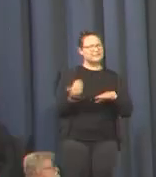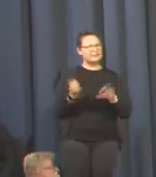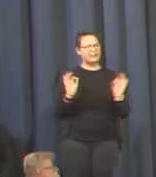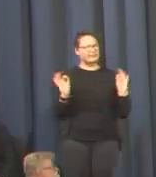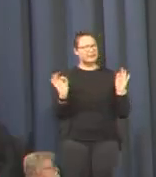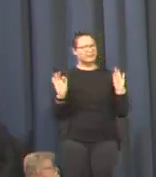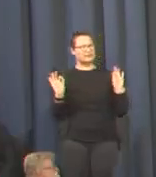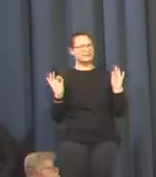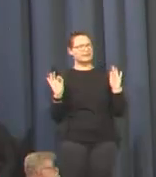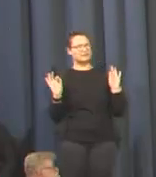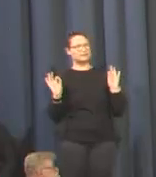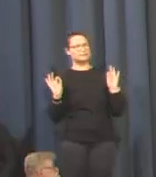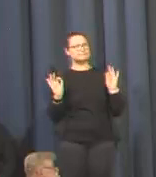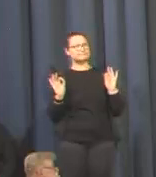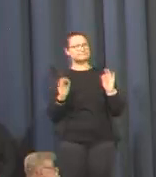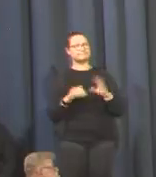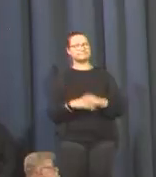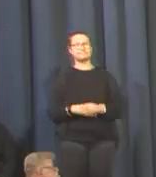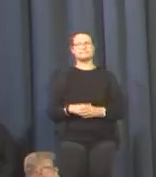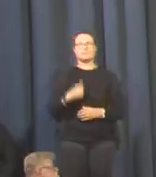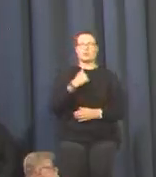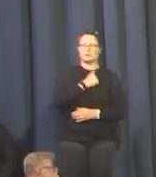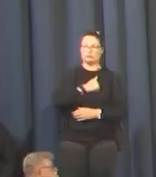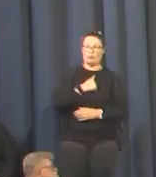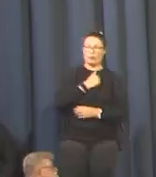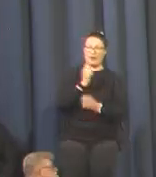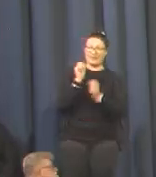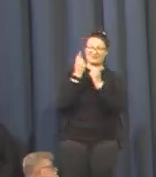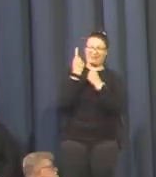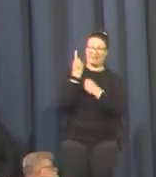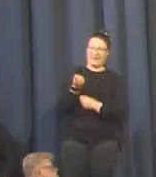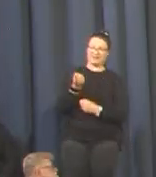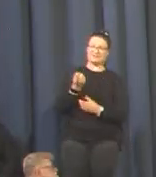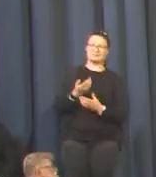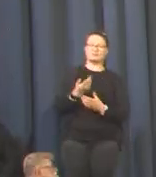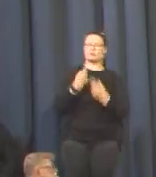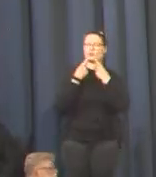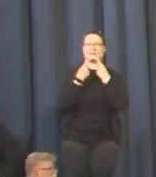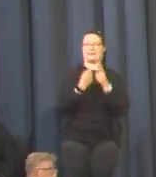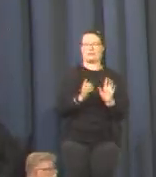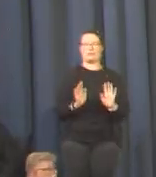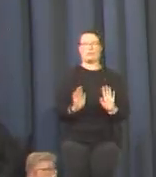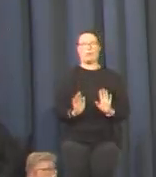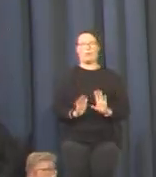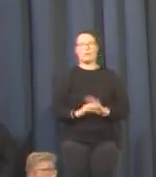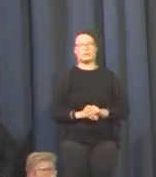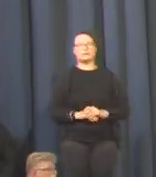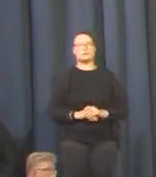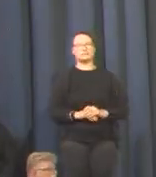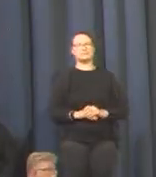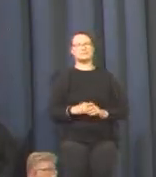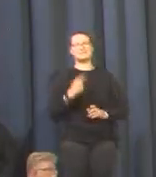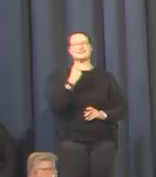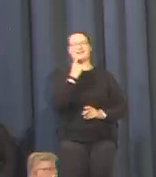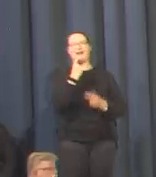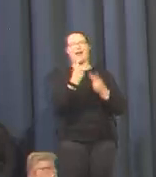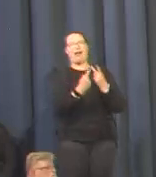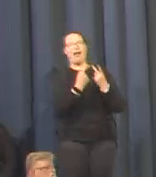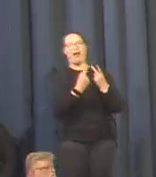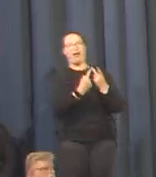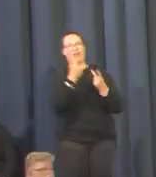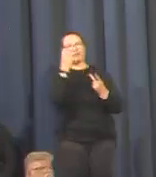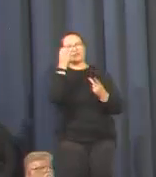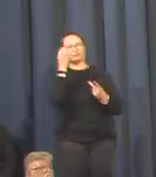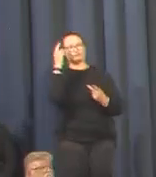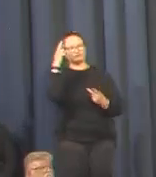Okay, I'm sorry if that's what you understood, because that's not what I was saying. We were saying that the other risks look to be more